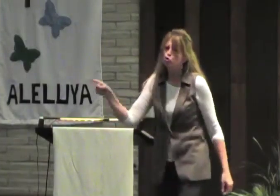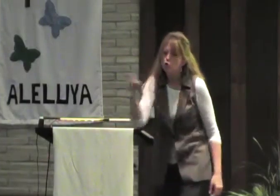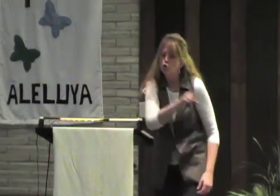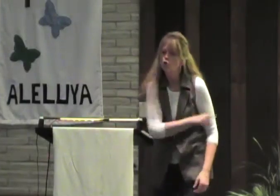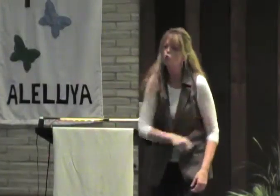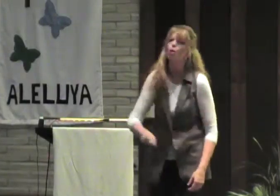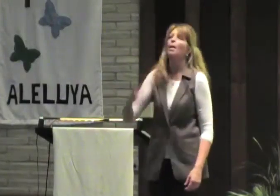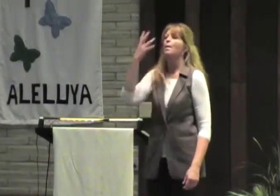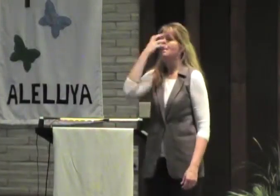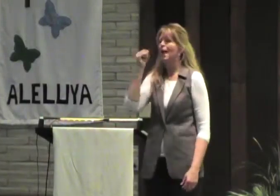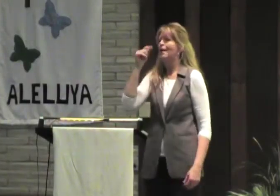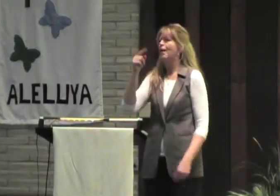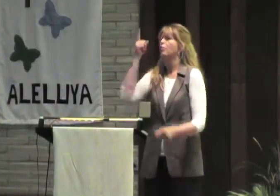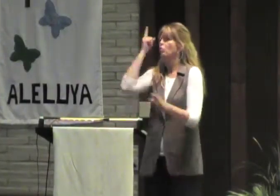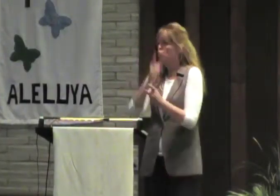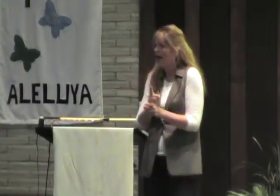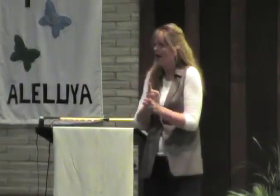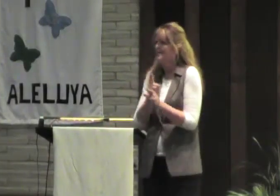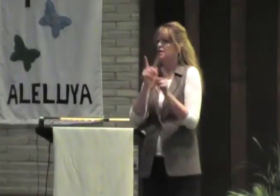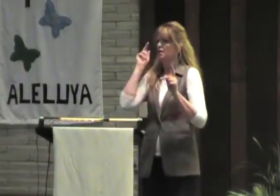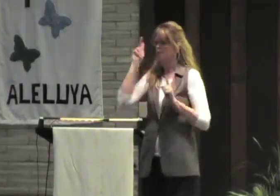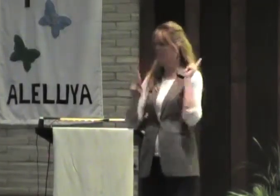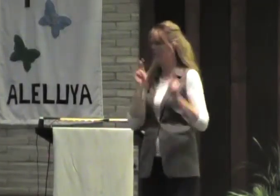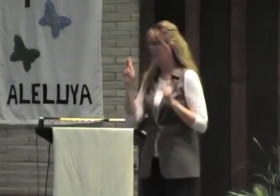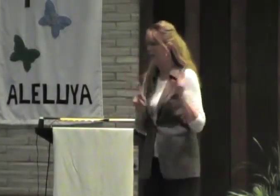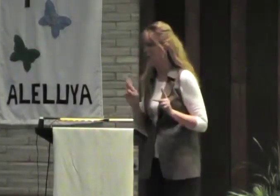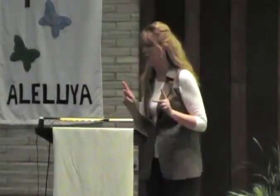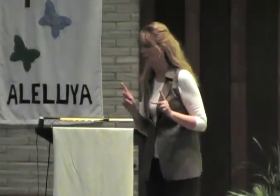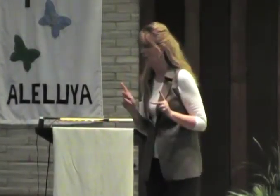Make sure that you're mad at the right people,